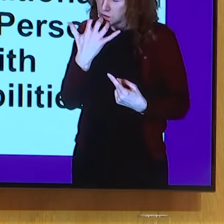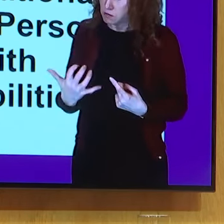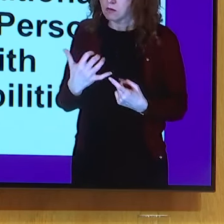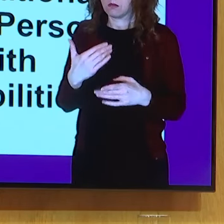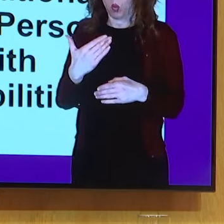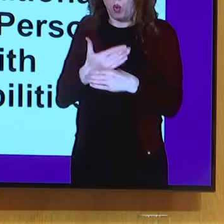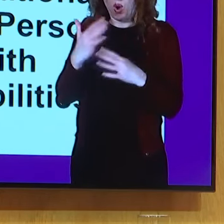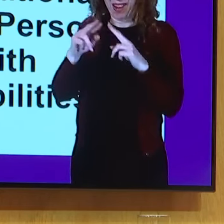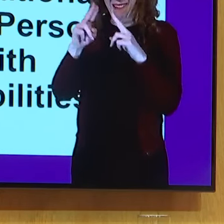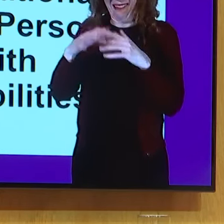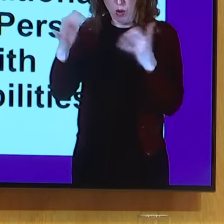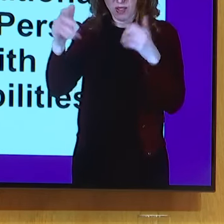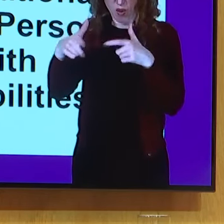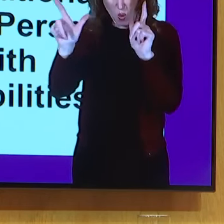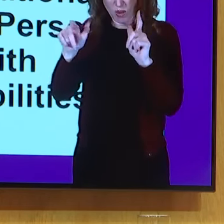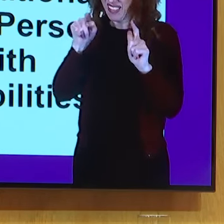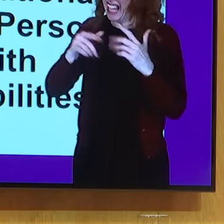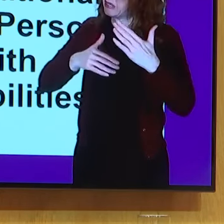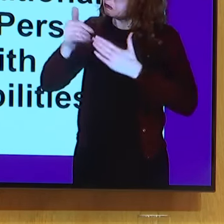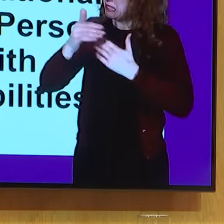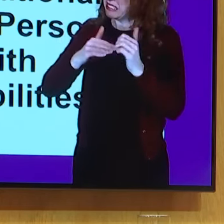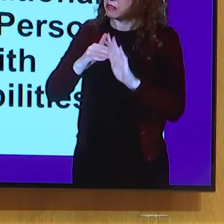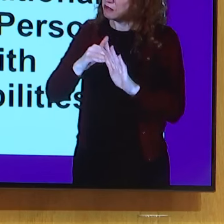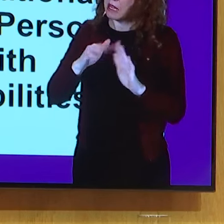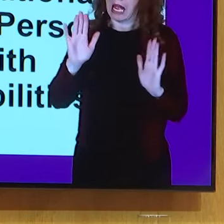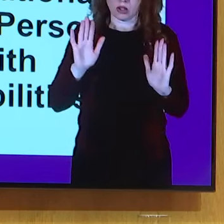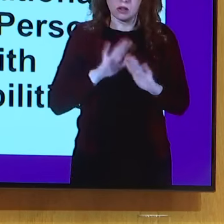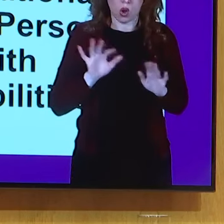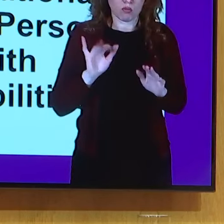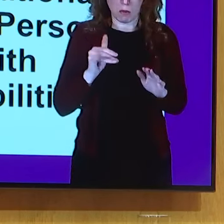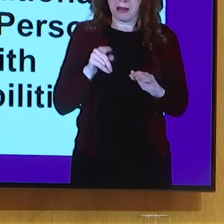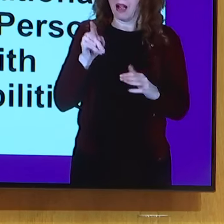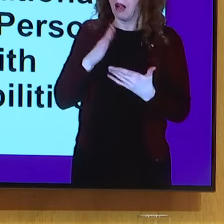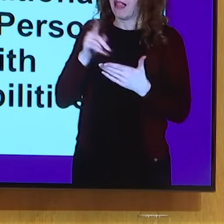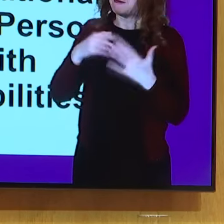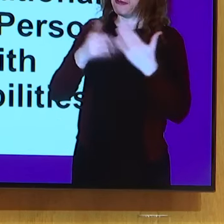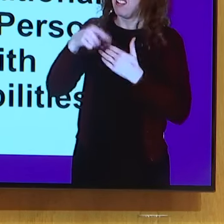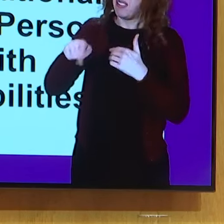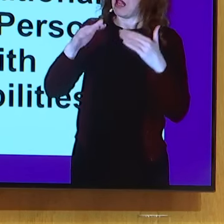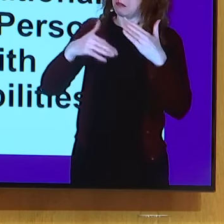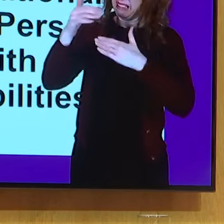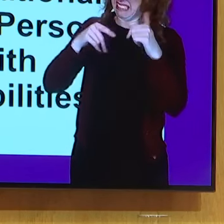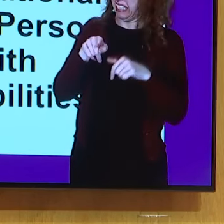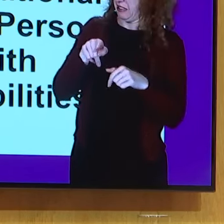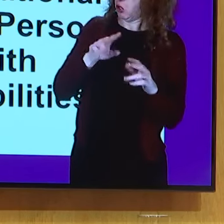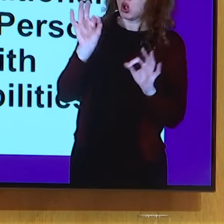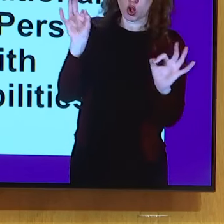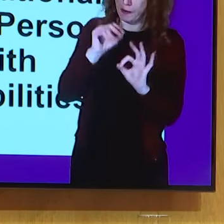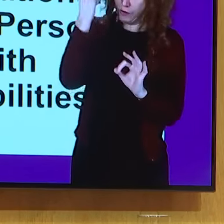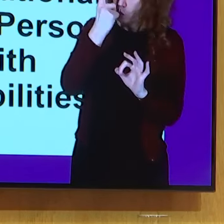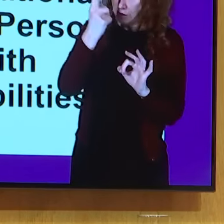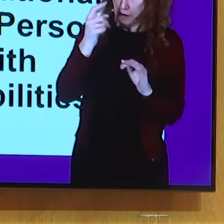the House of Lords in a building that probably wasn't, I mean, well, actually, there's no problem about it. When that was built, nobody considered disabled people at the